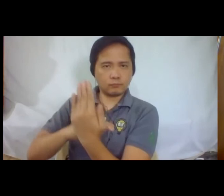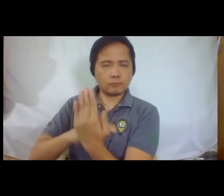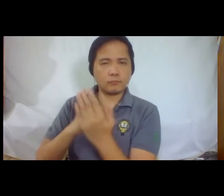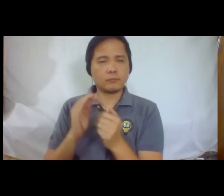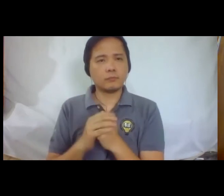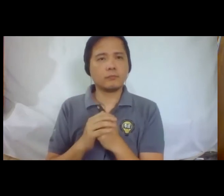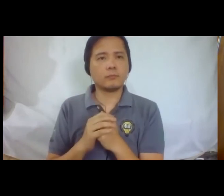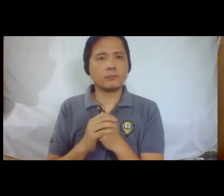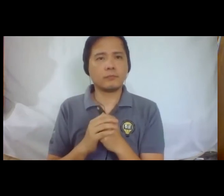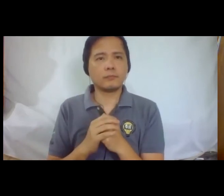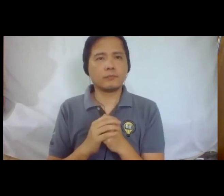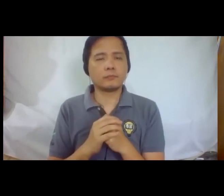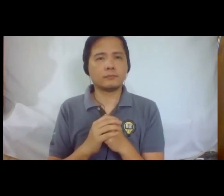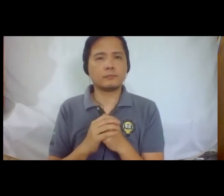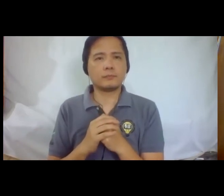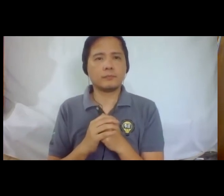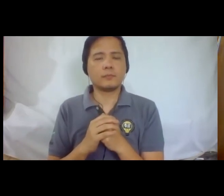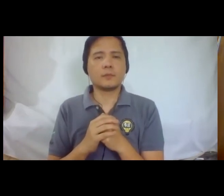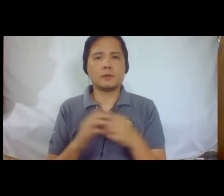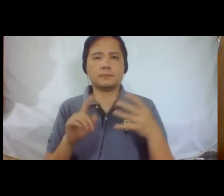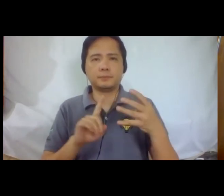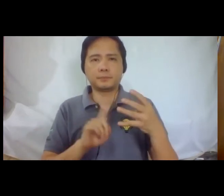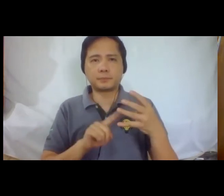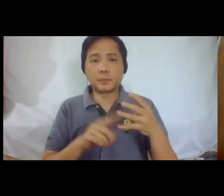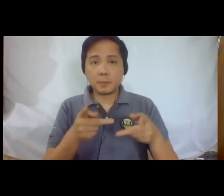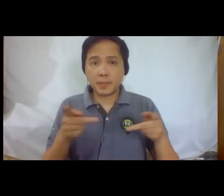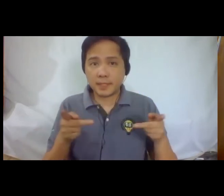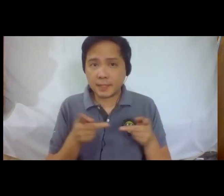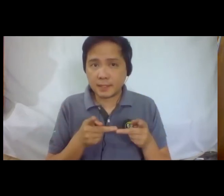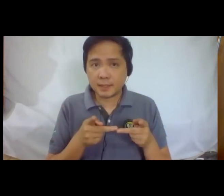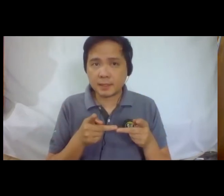after location, then you do